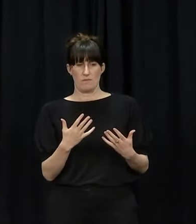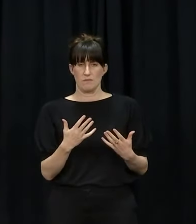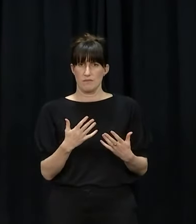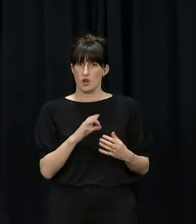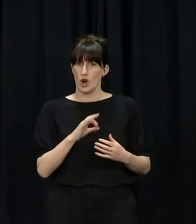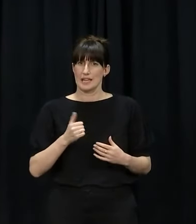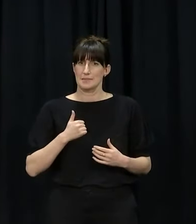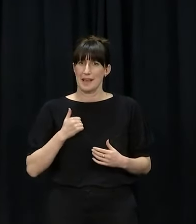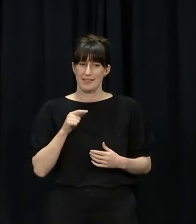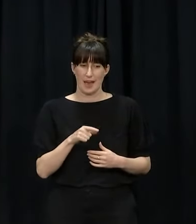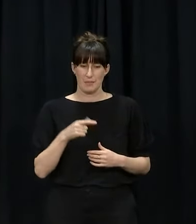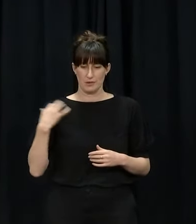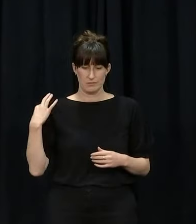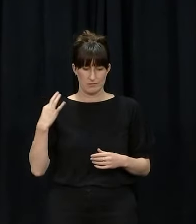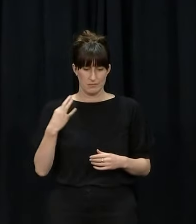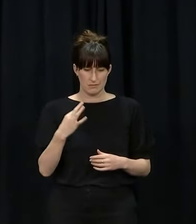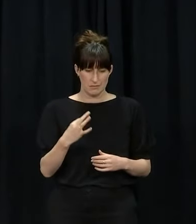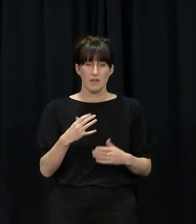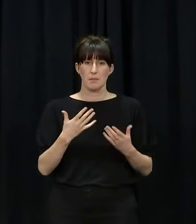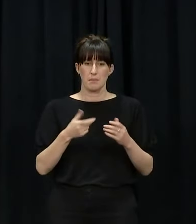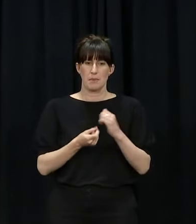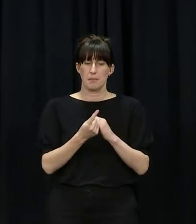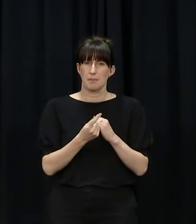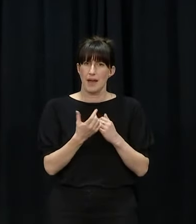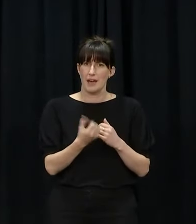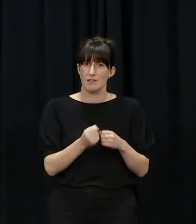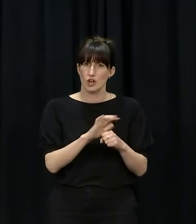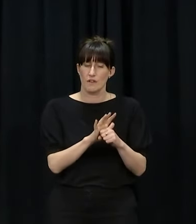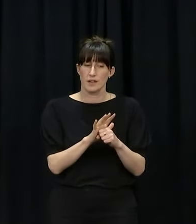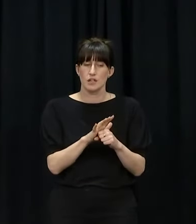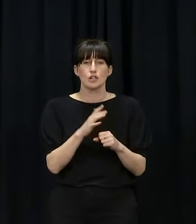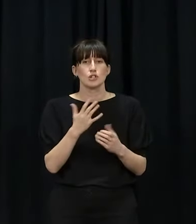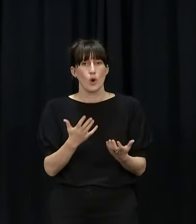12 positive result to just make sure that there's no potential